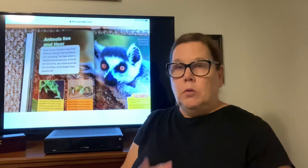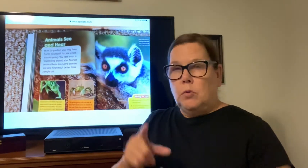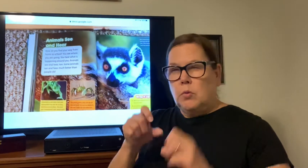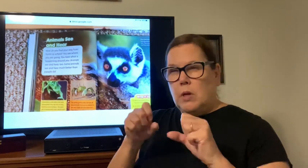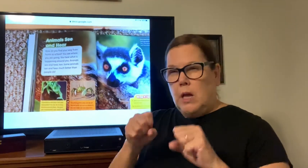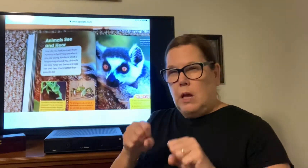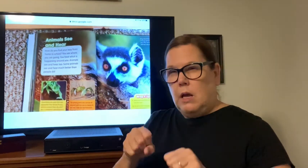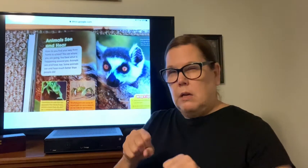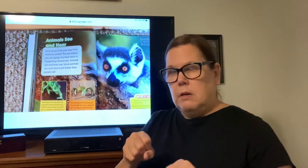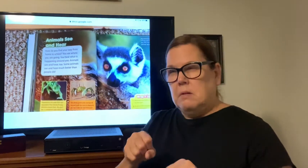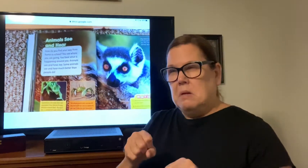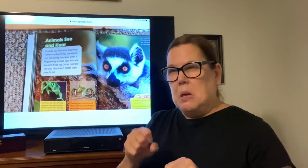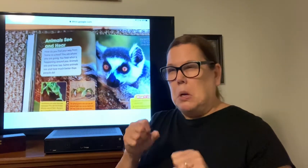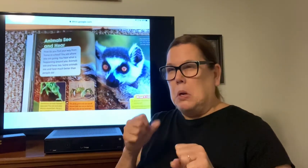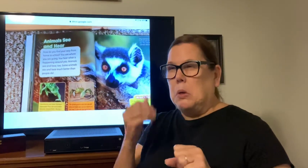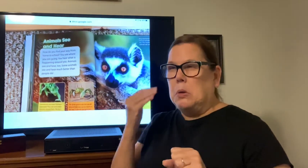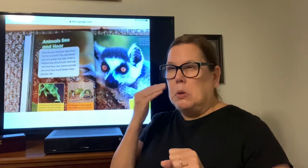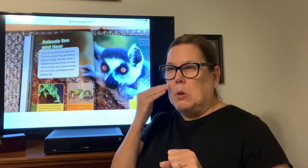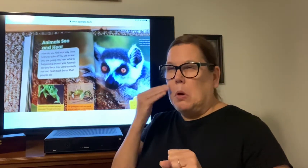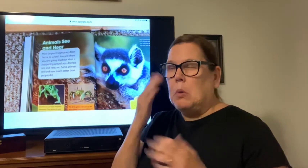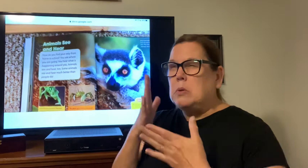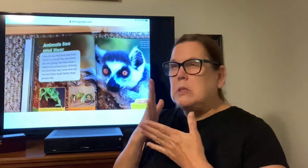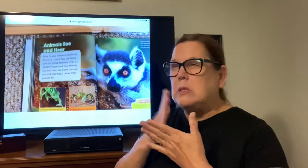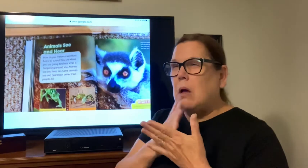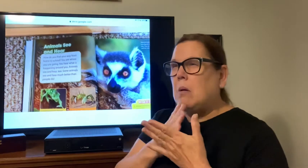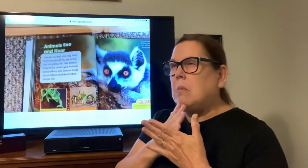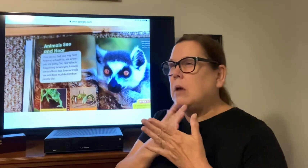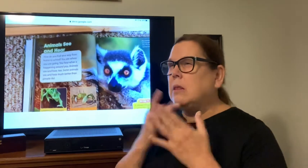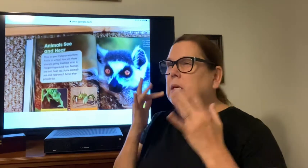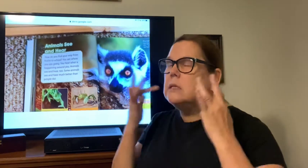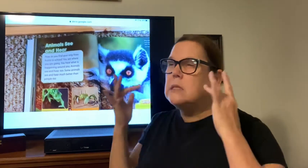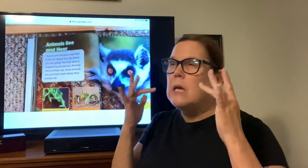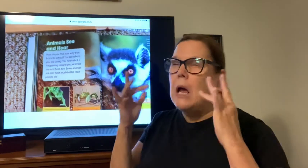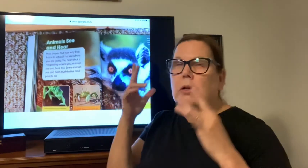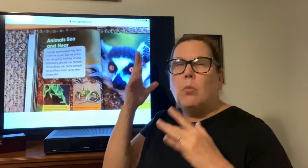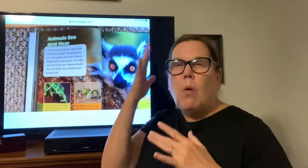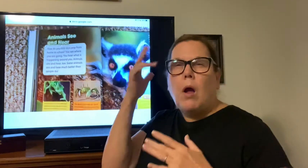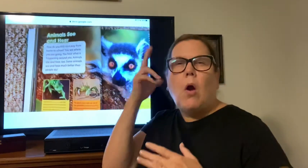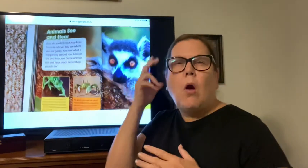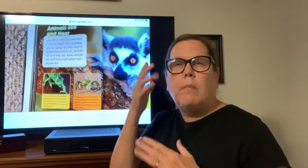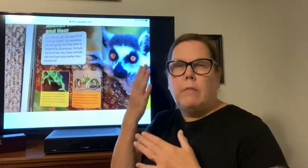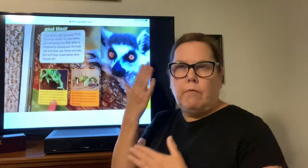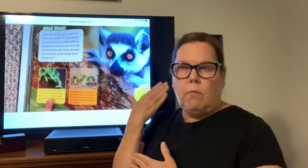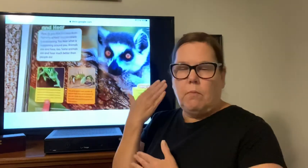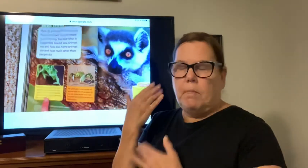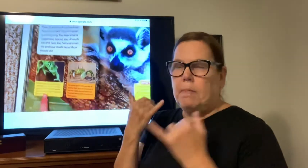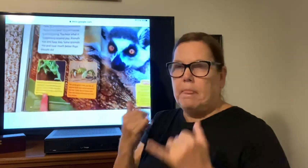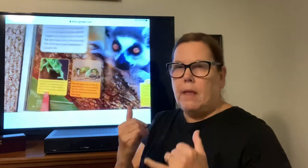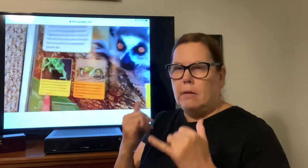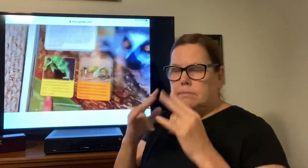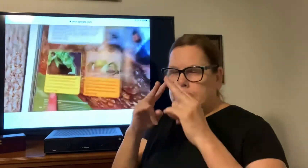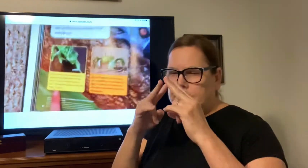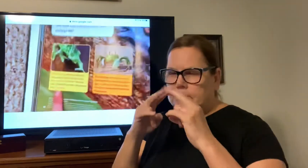to identify some of the sounds you hear because you've heard them before. So let's take a closer look.